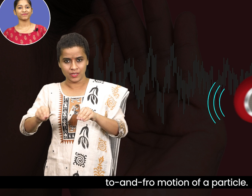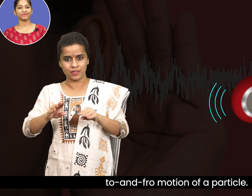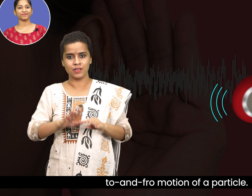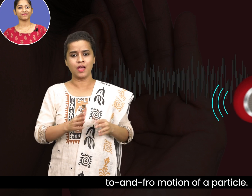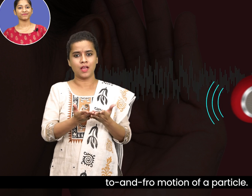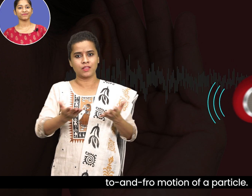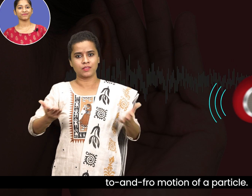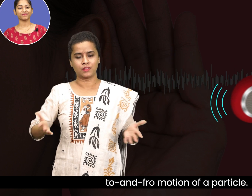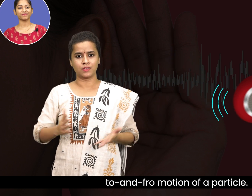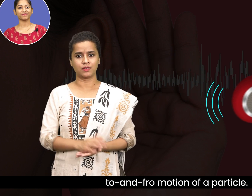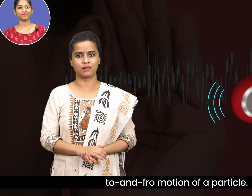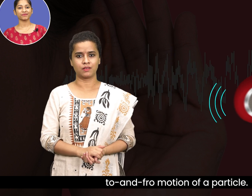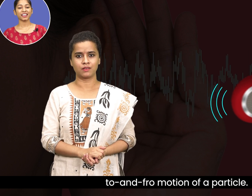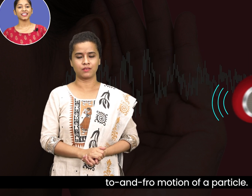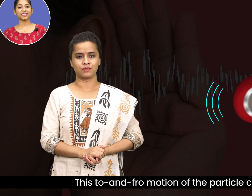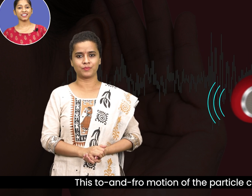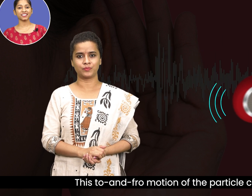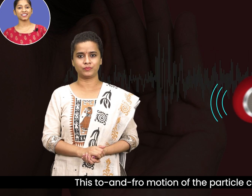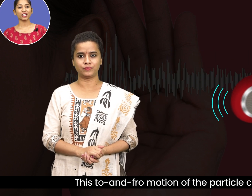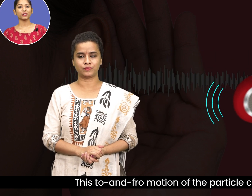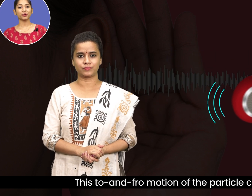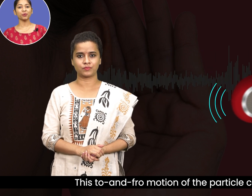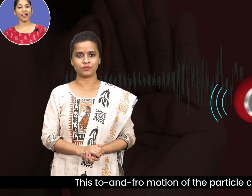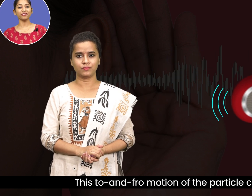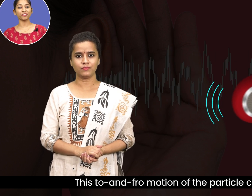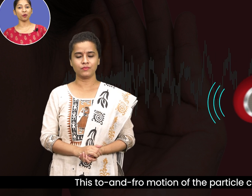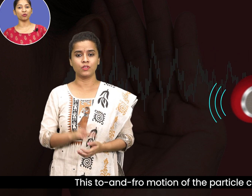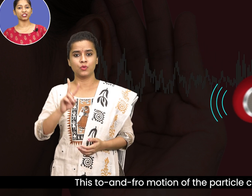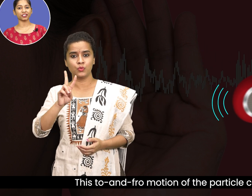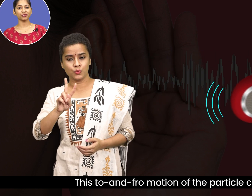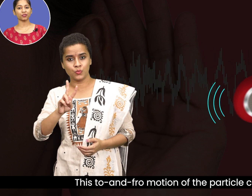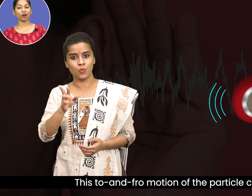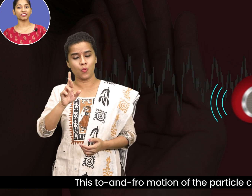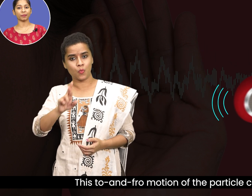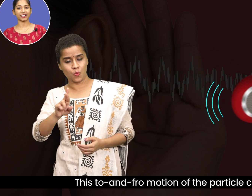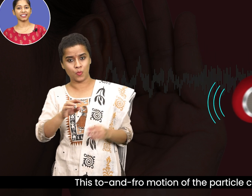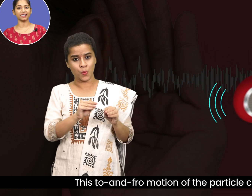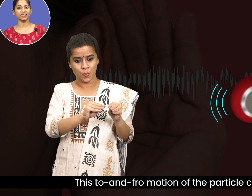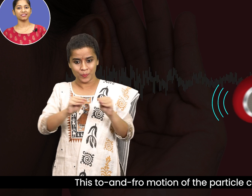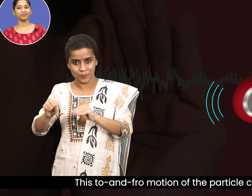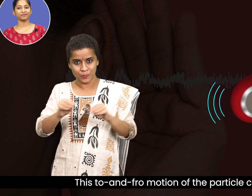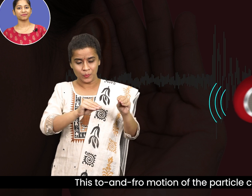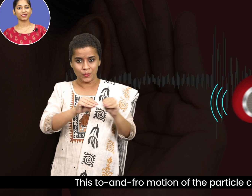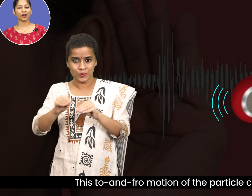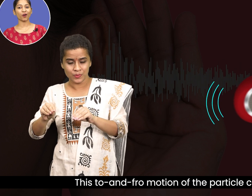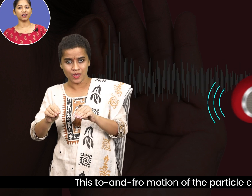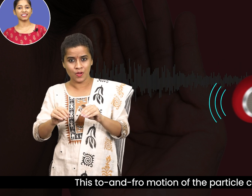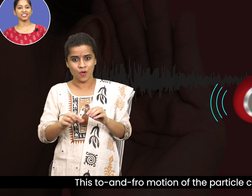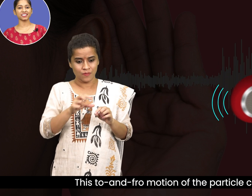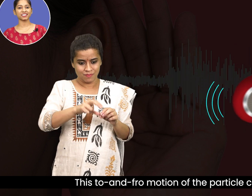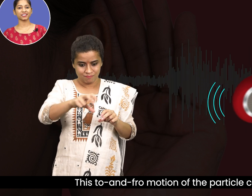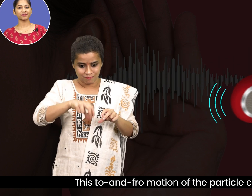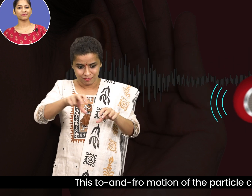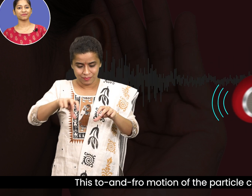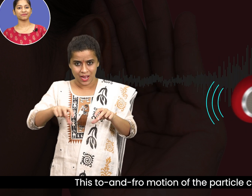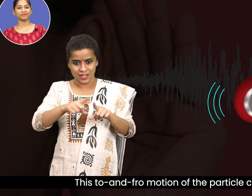This to and fro motion of the particle